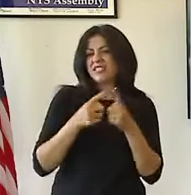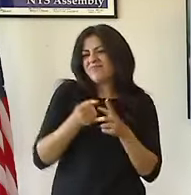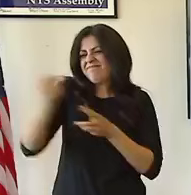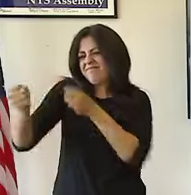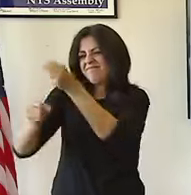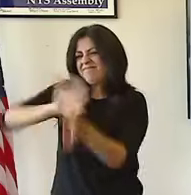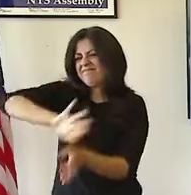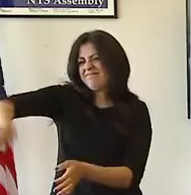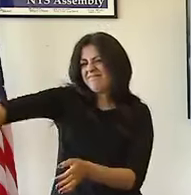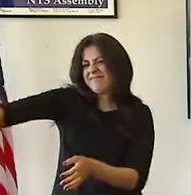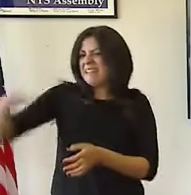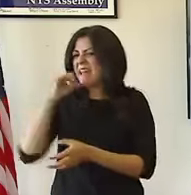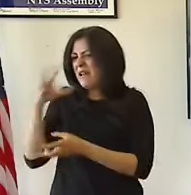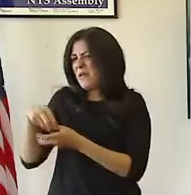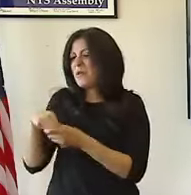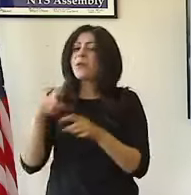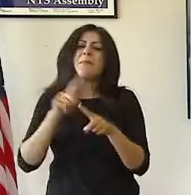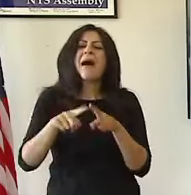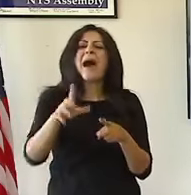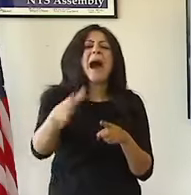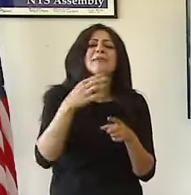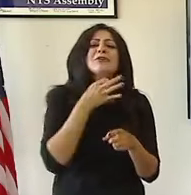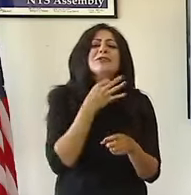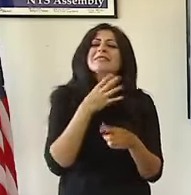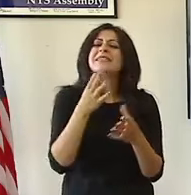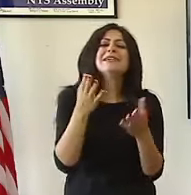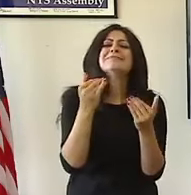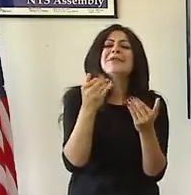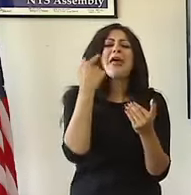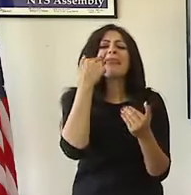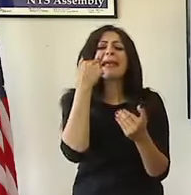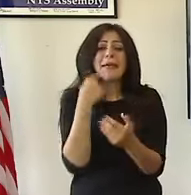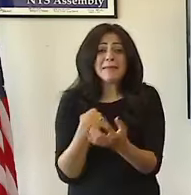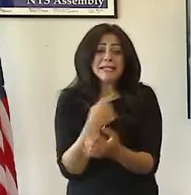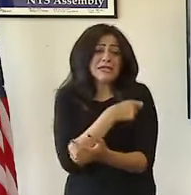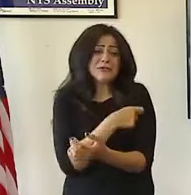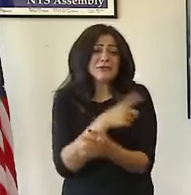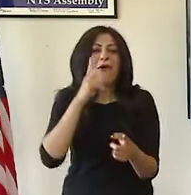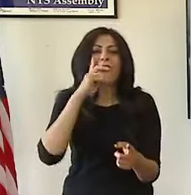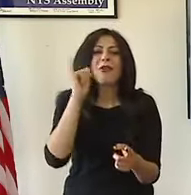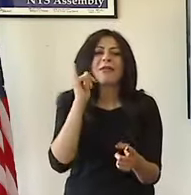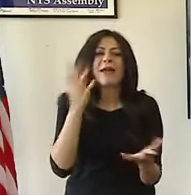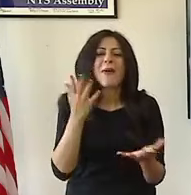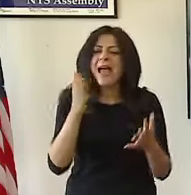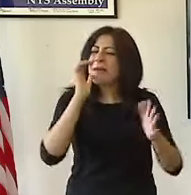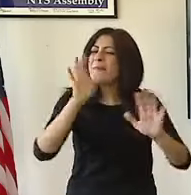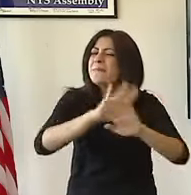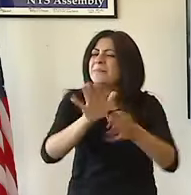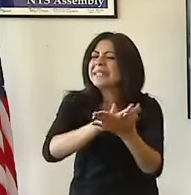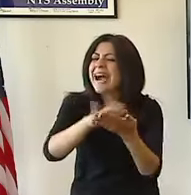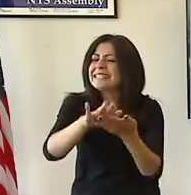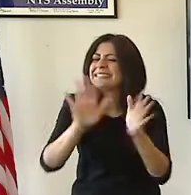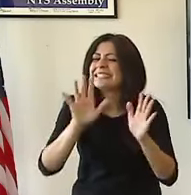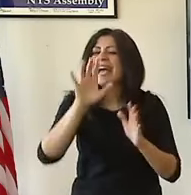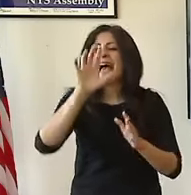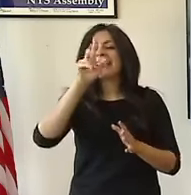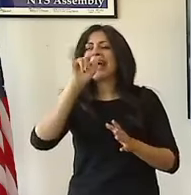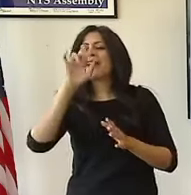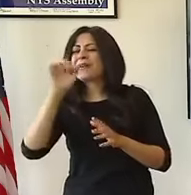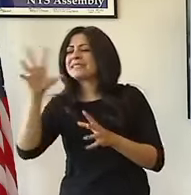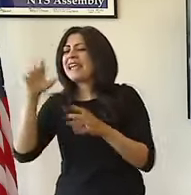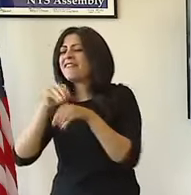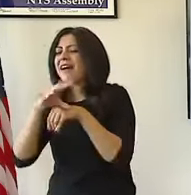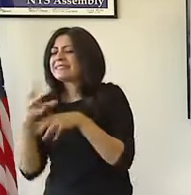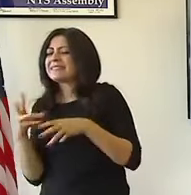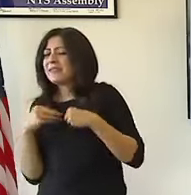this question. I'd be interested in knowing what kind of tattoo you think I should get. And be kind. Let's take Lyra's advice. I am open